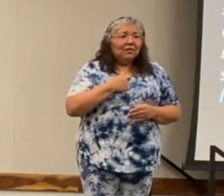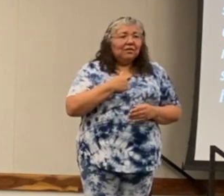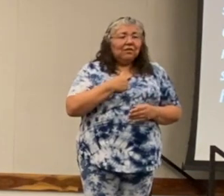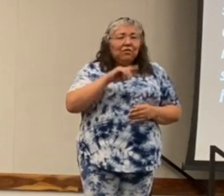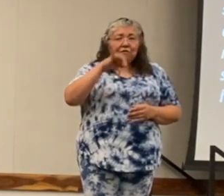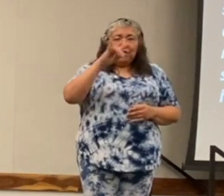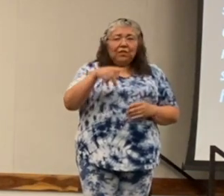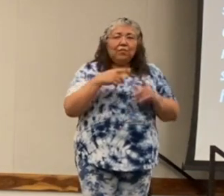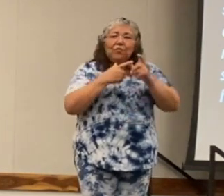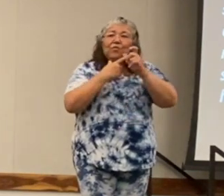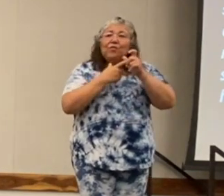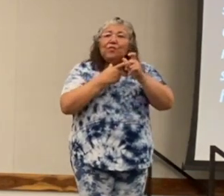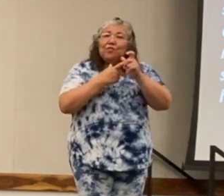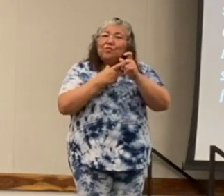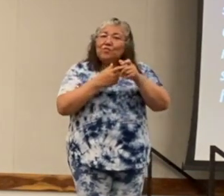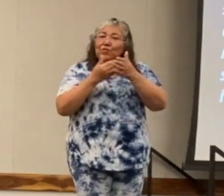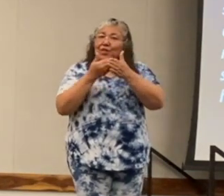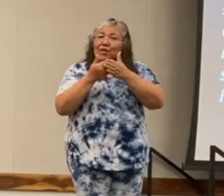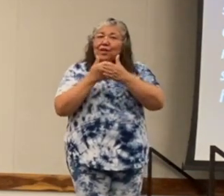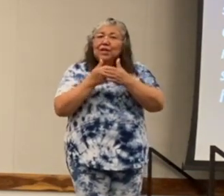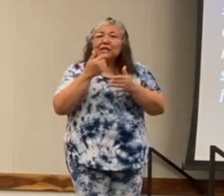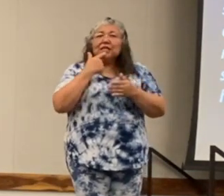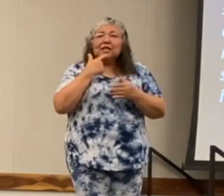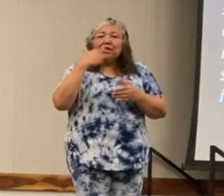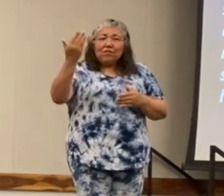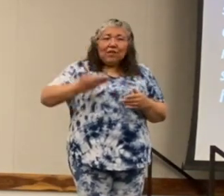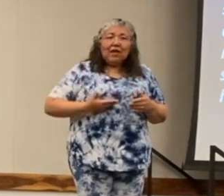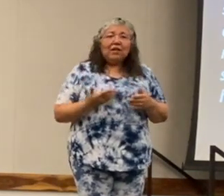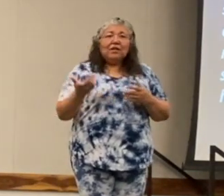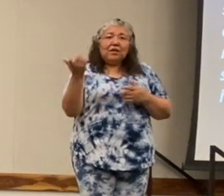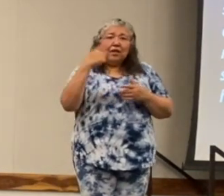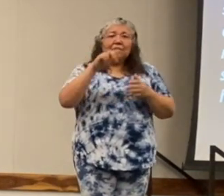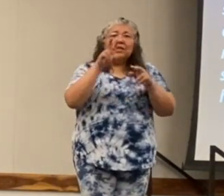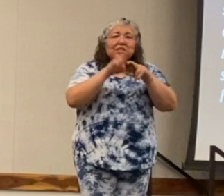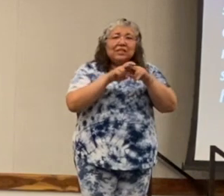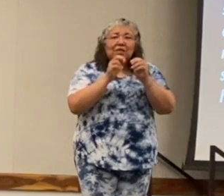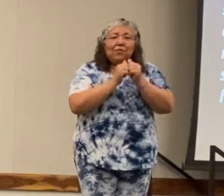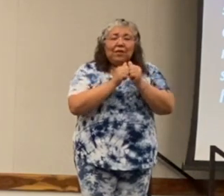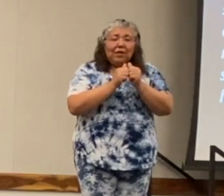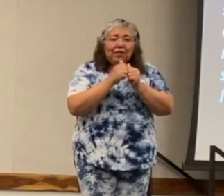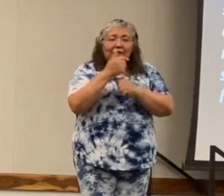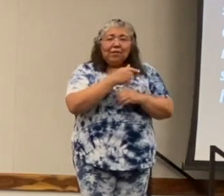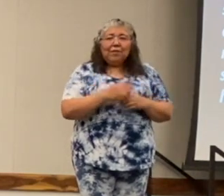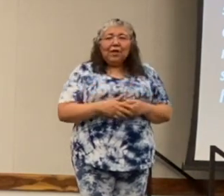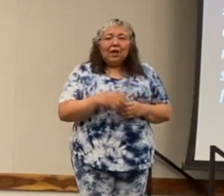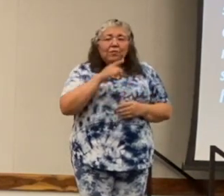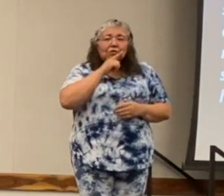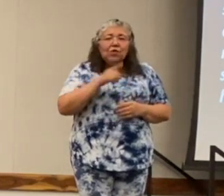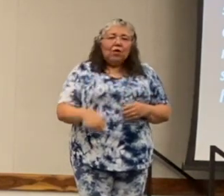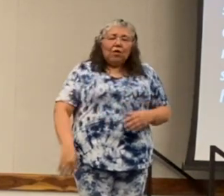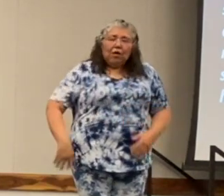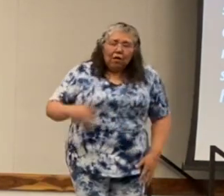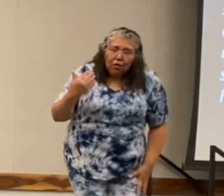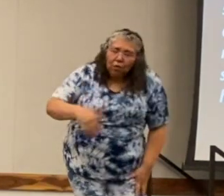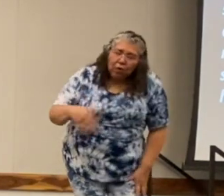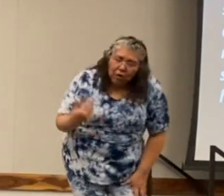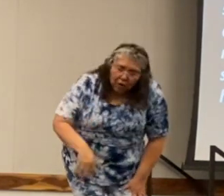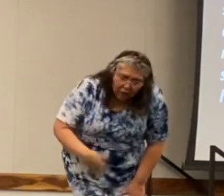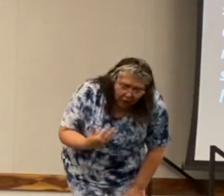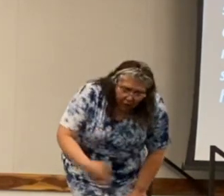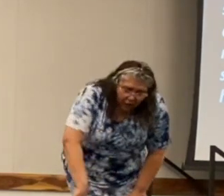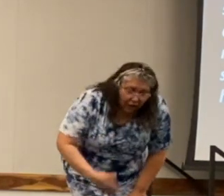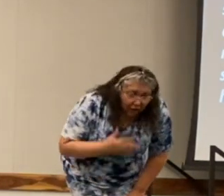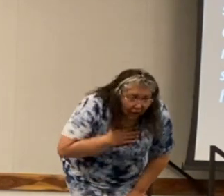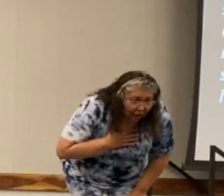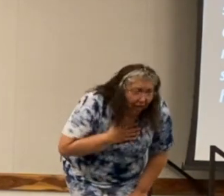Philip running right next to him, right? And so he said, he invited Philip to come up and sit with him. I'm pretty sure Philip got up and said, how much longer are you making me